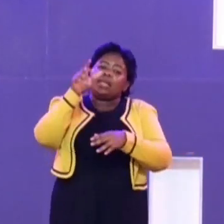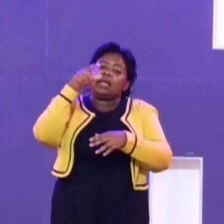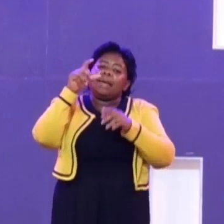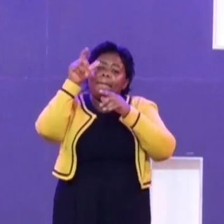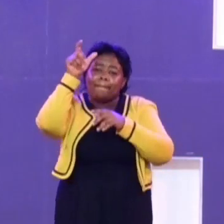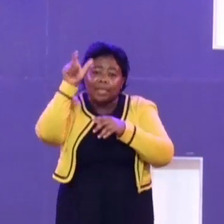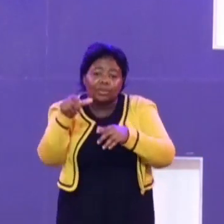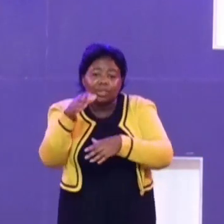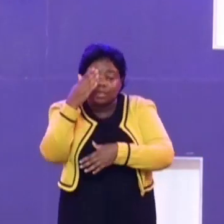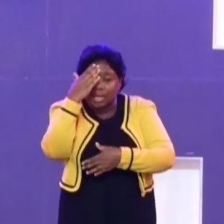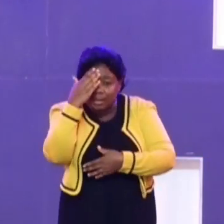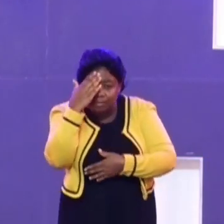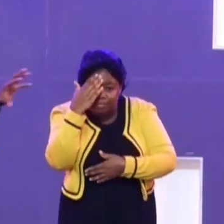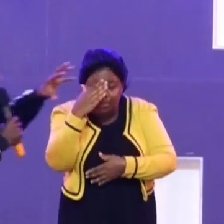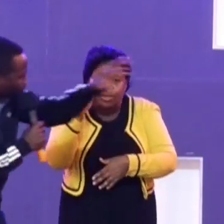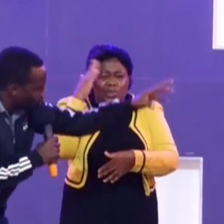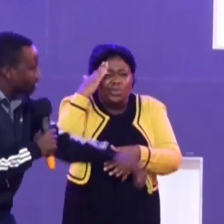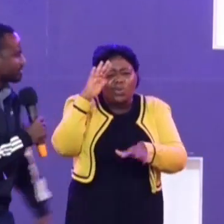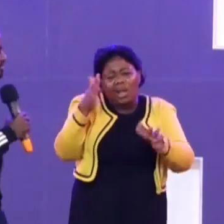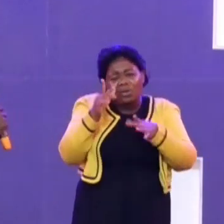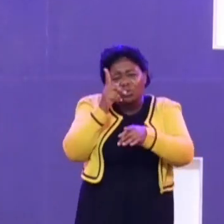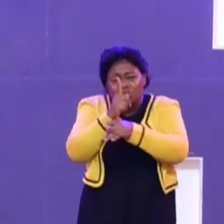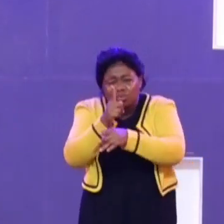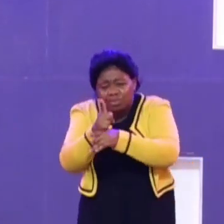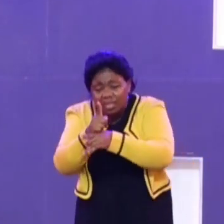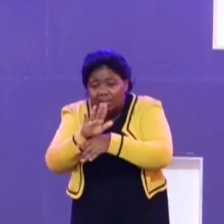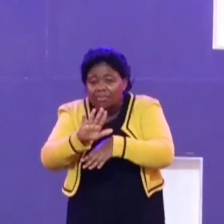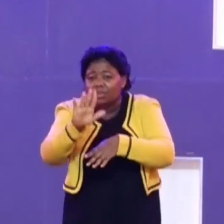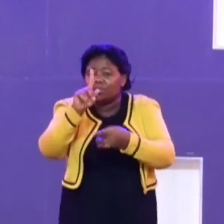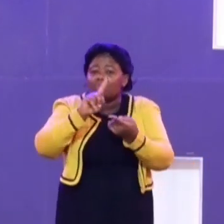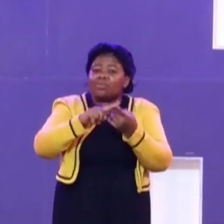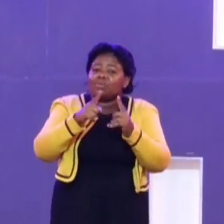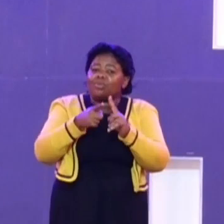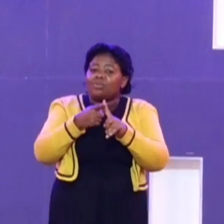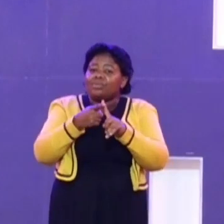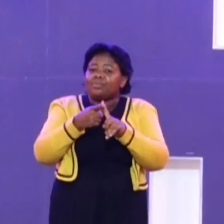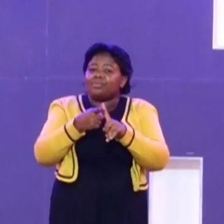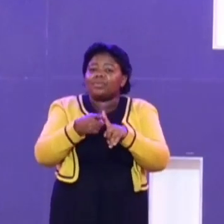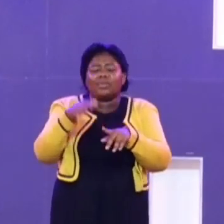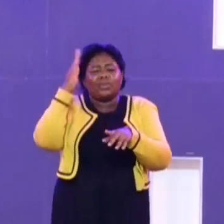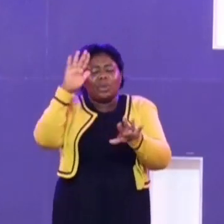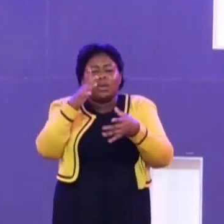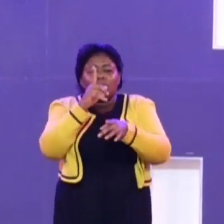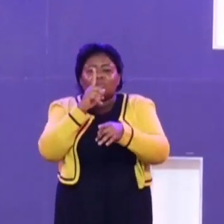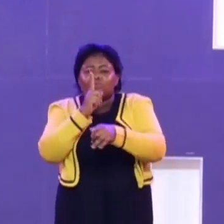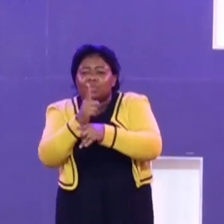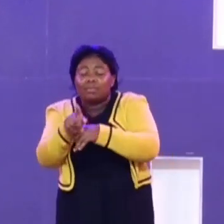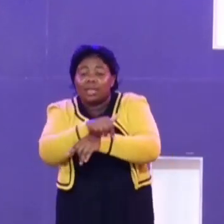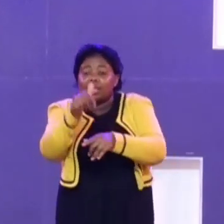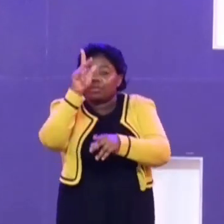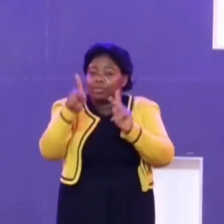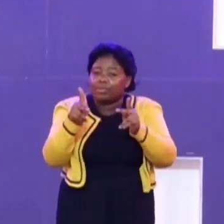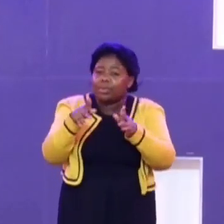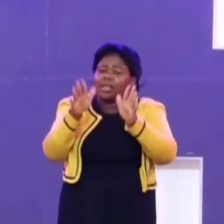humble minister. Ero manyabu kwa tensonga ya muno. You know how to handle the issue of your friend. Omanyabu wane nyaba ntuwa balala. You know how to rebuke other people. Sabo